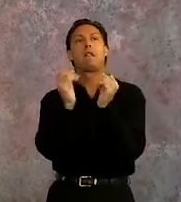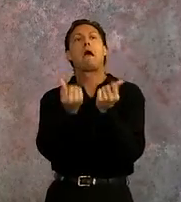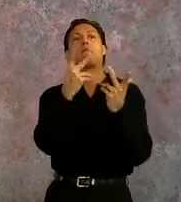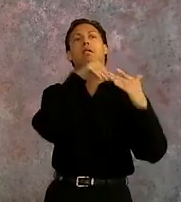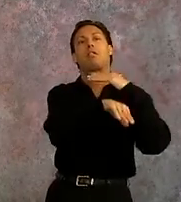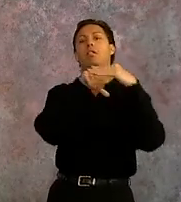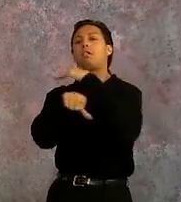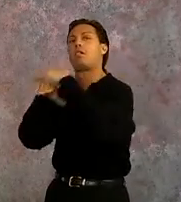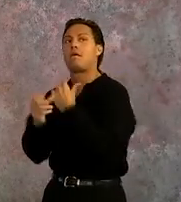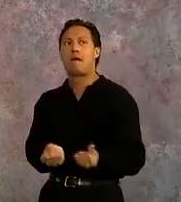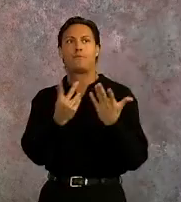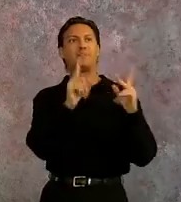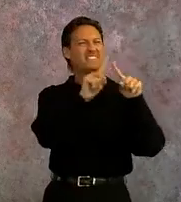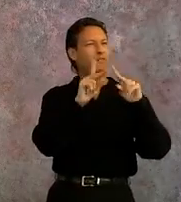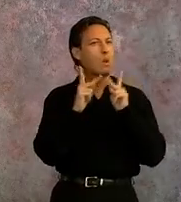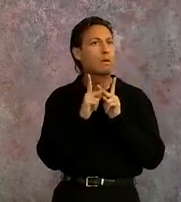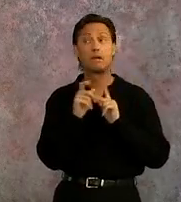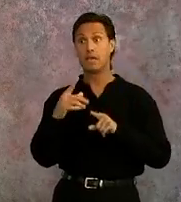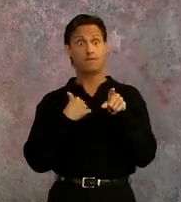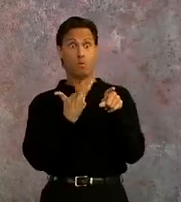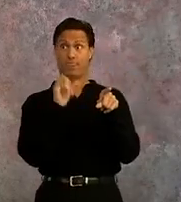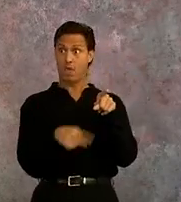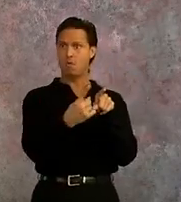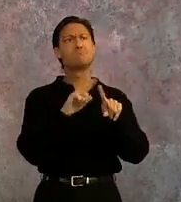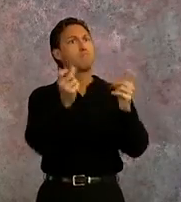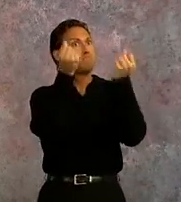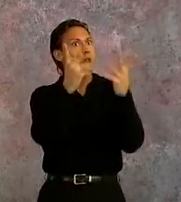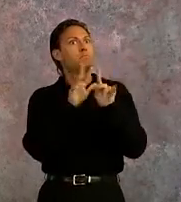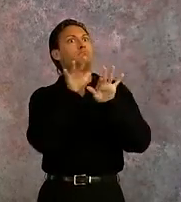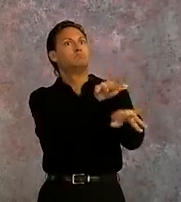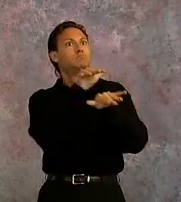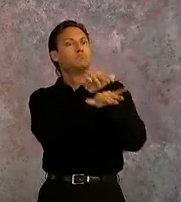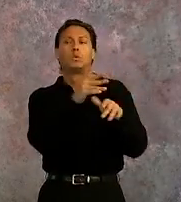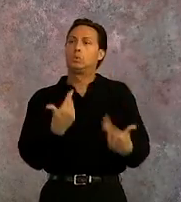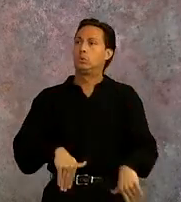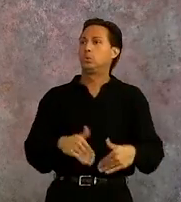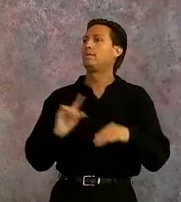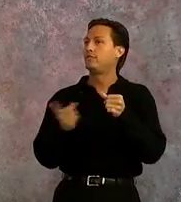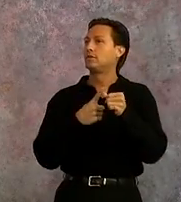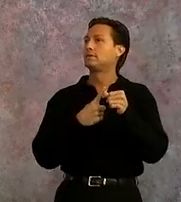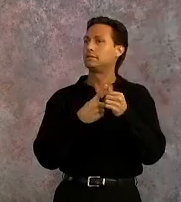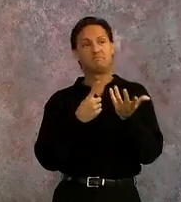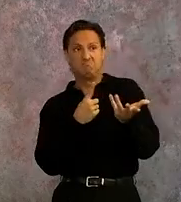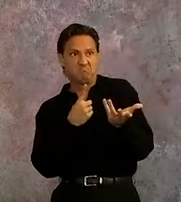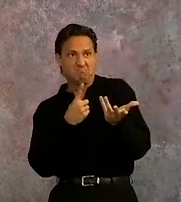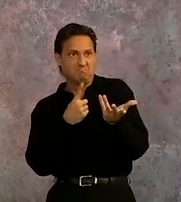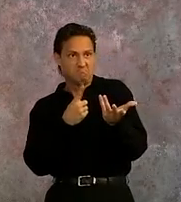points. So if you're planning to go into one of the more, just say an easier an entry